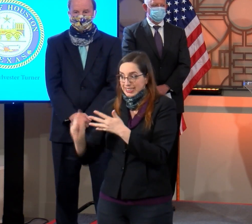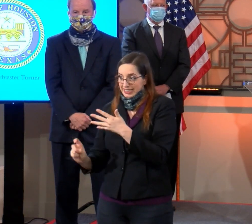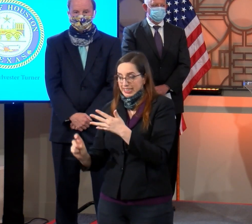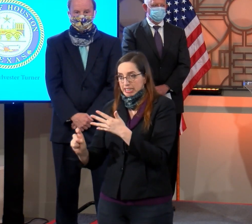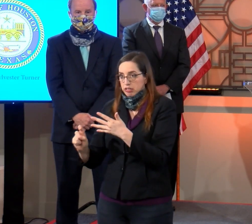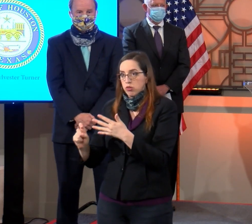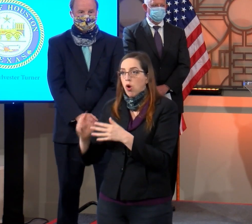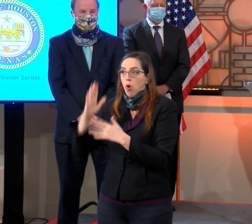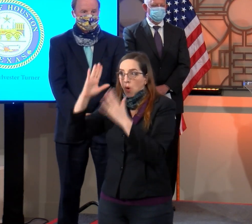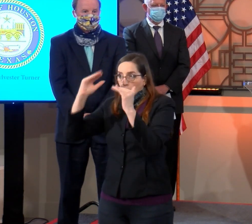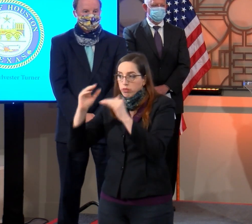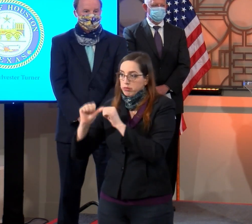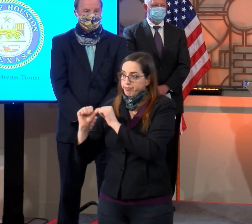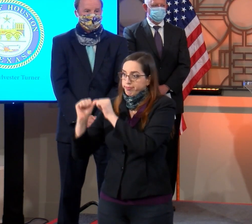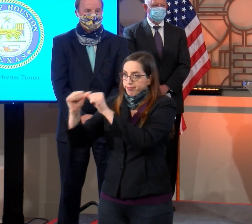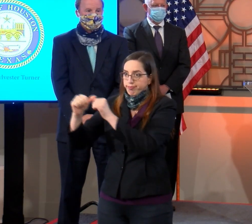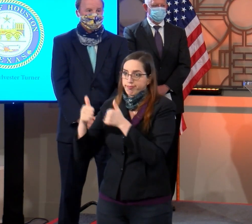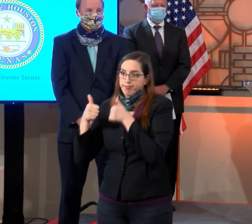hurt at the same time.